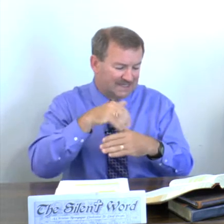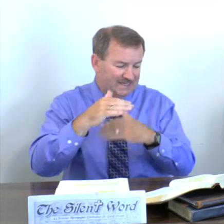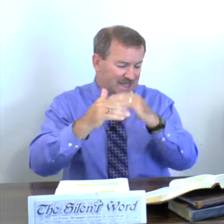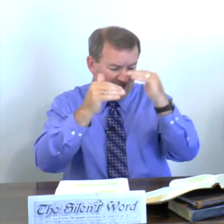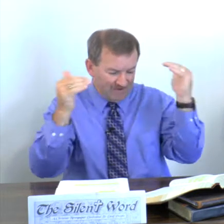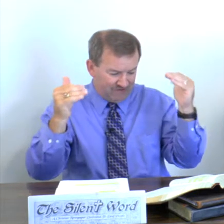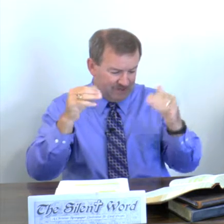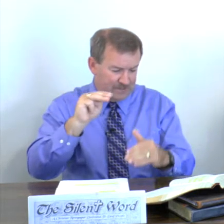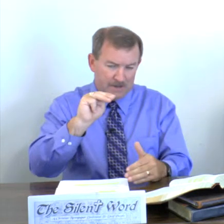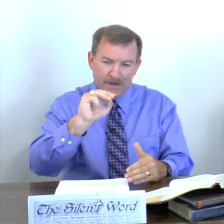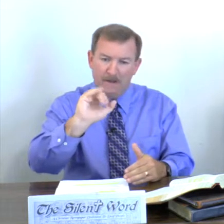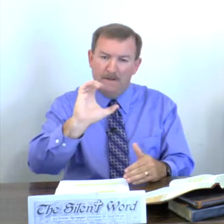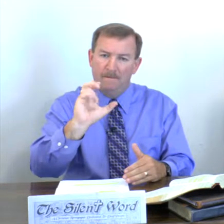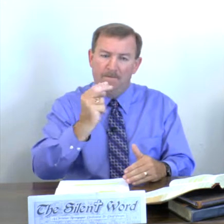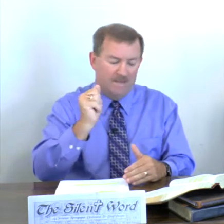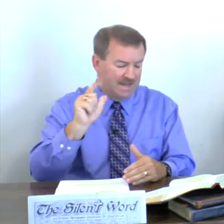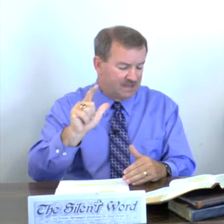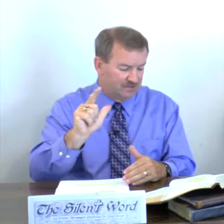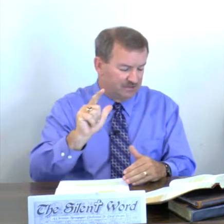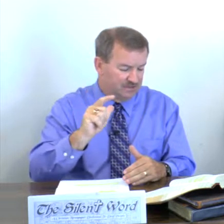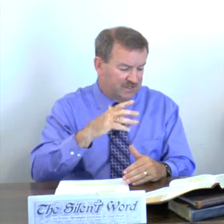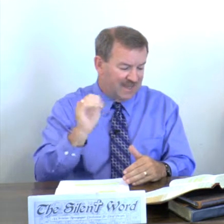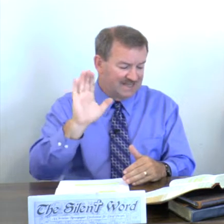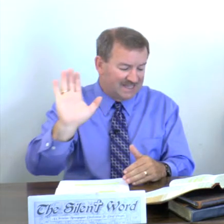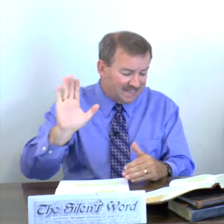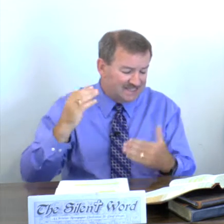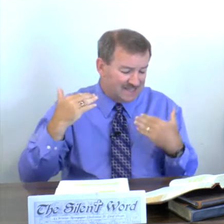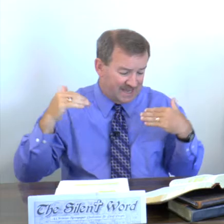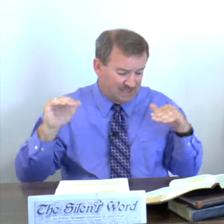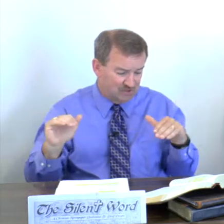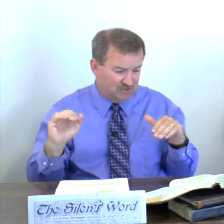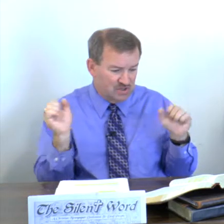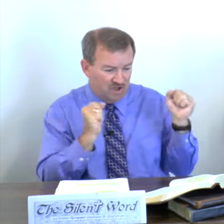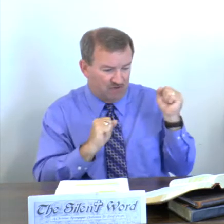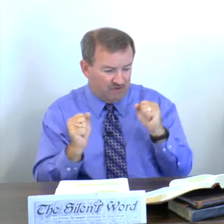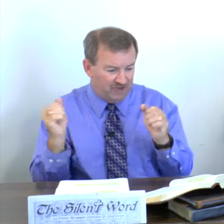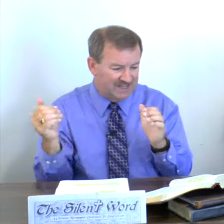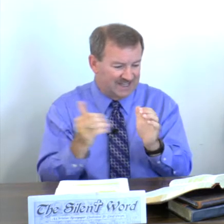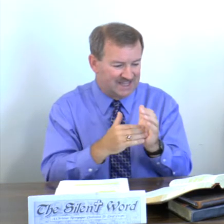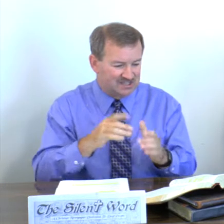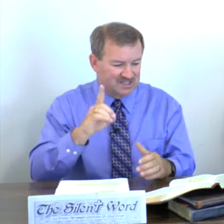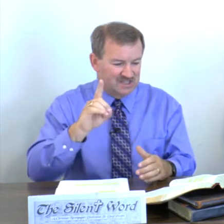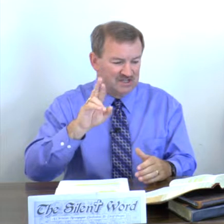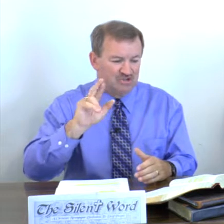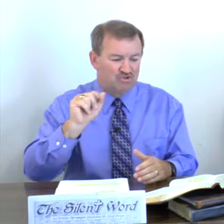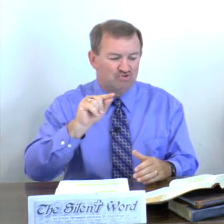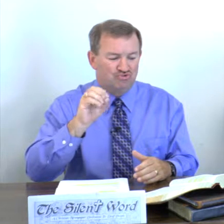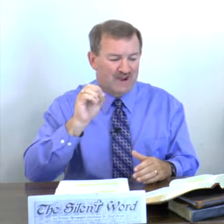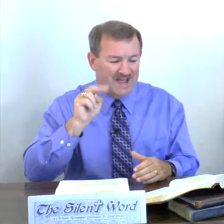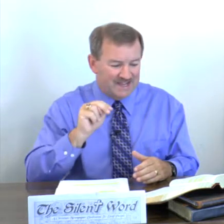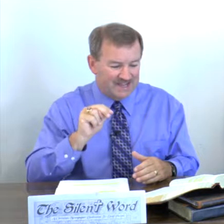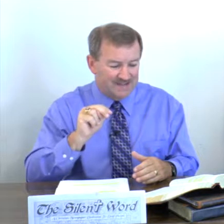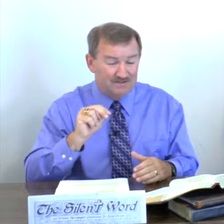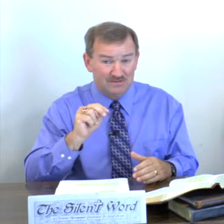in heaven. Michael and his angels fought against the dragon."